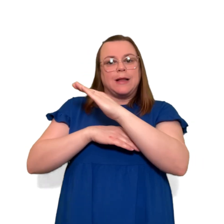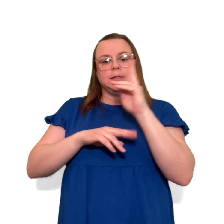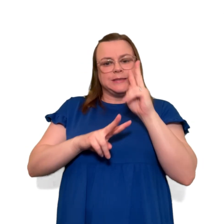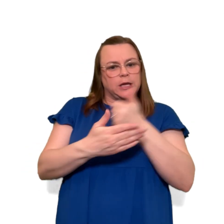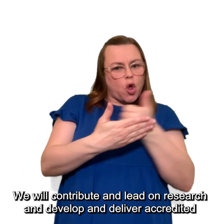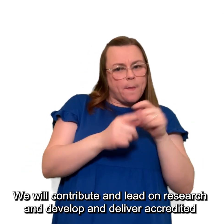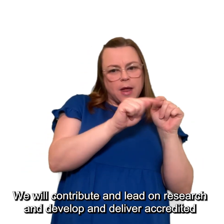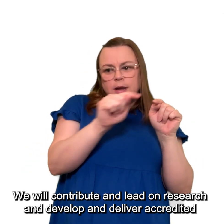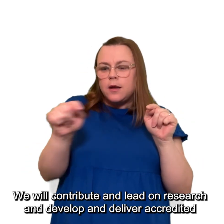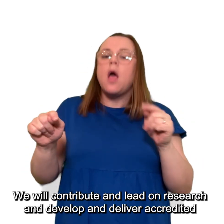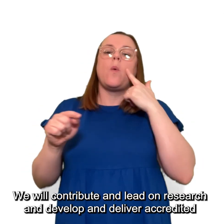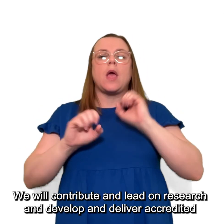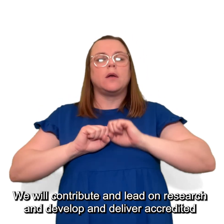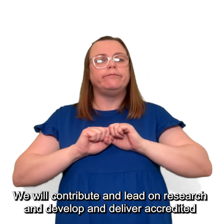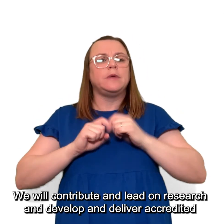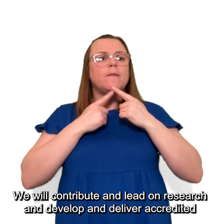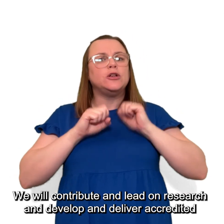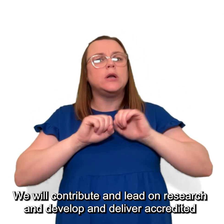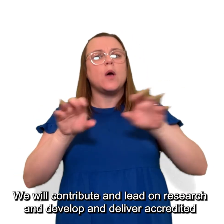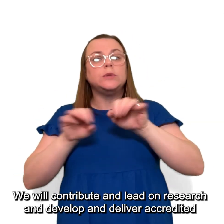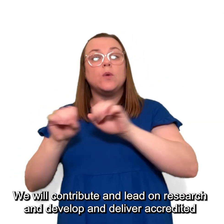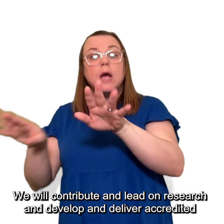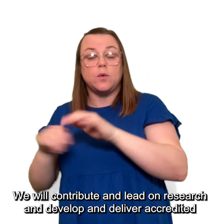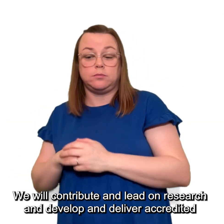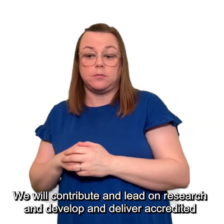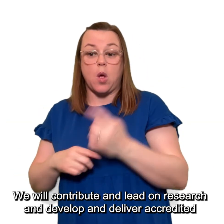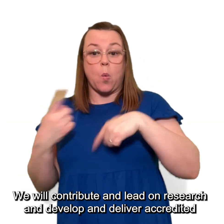UK. We will contribute and lead on